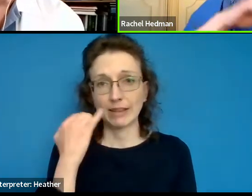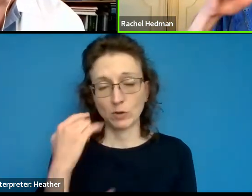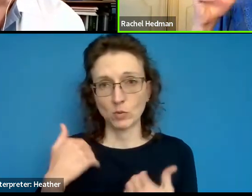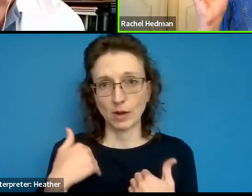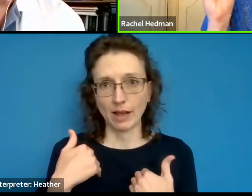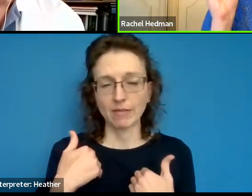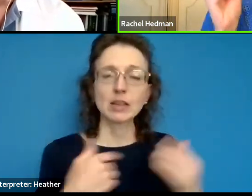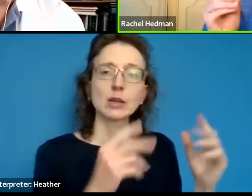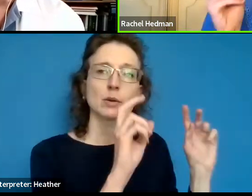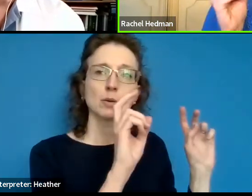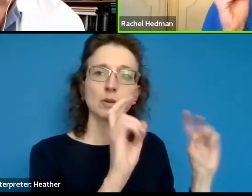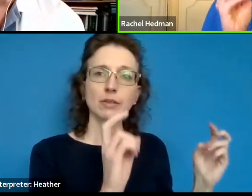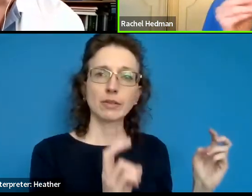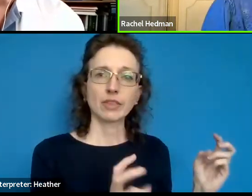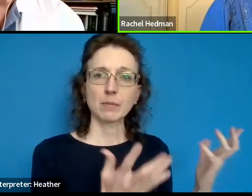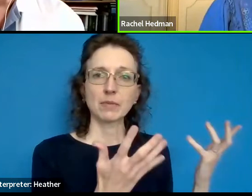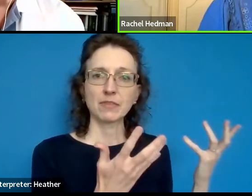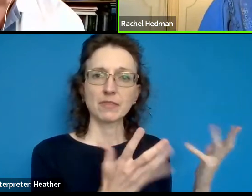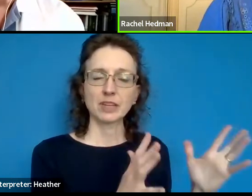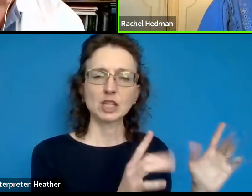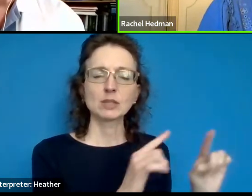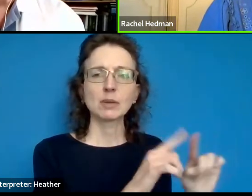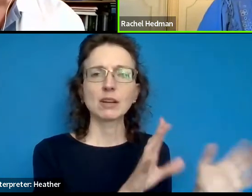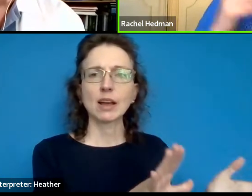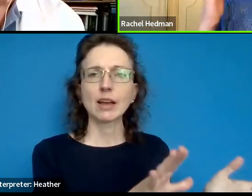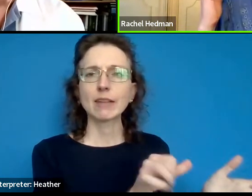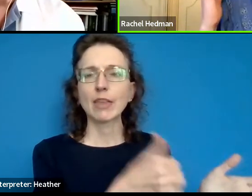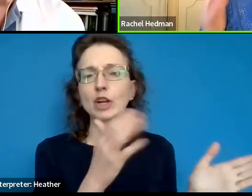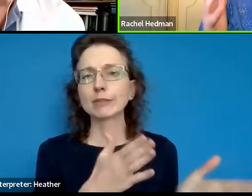but let's, are there unique markers? Are there